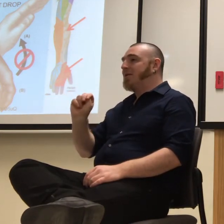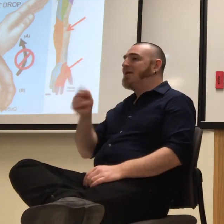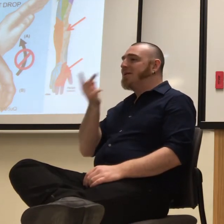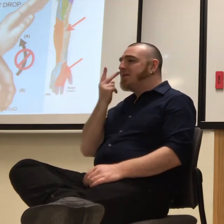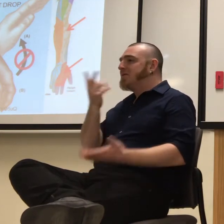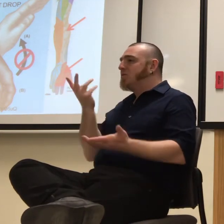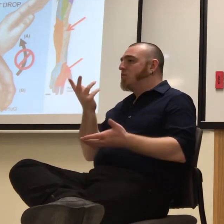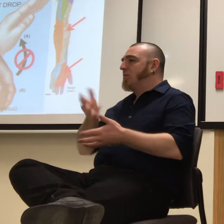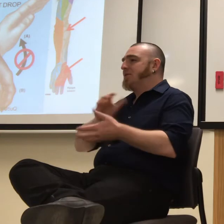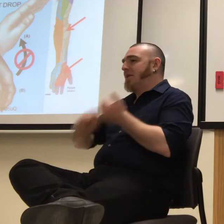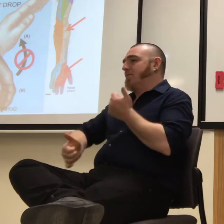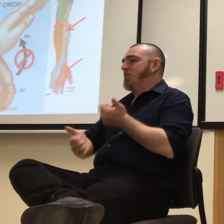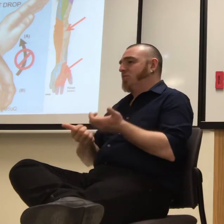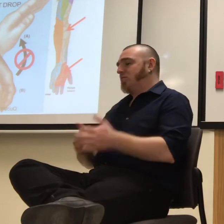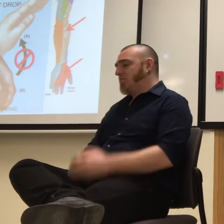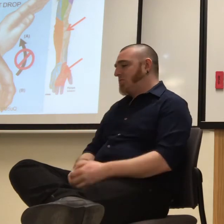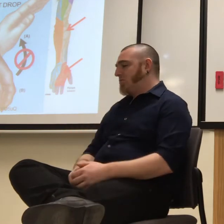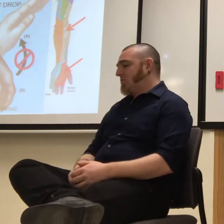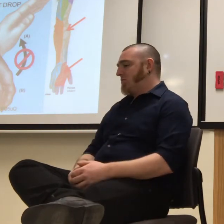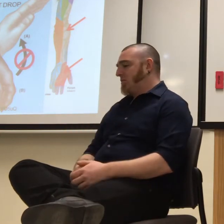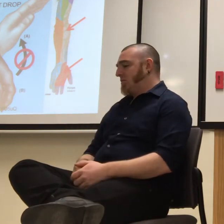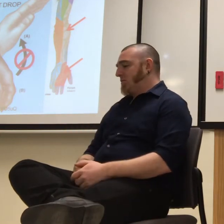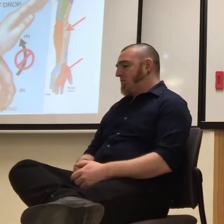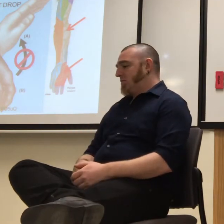Test muscle function.